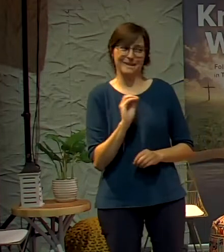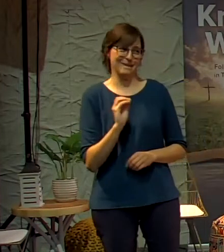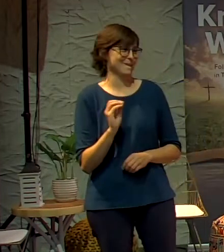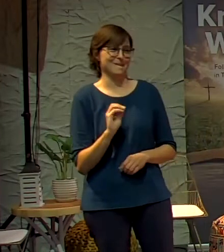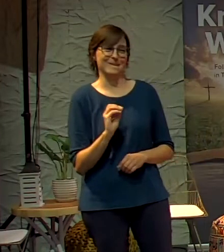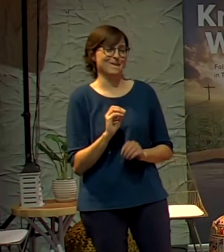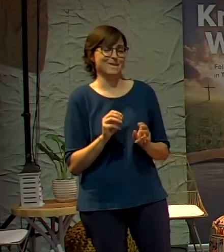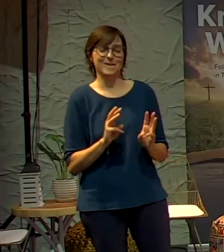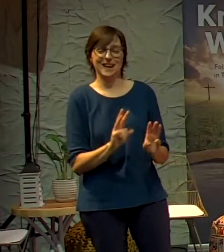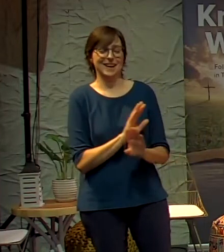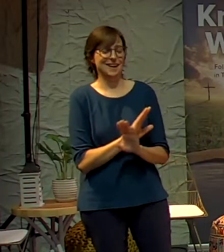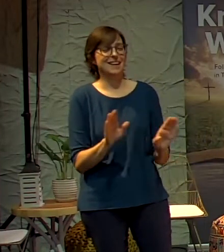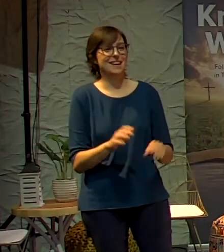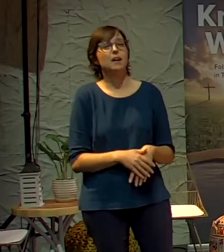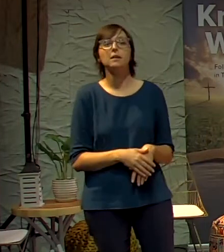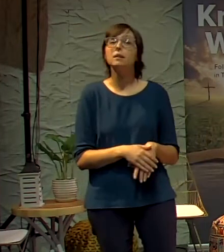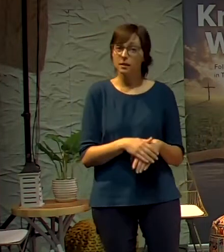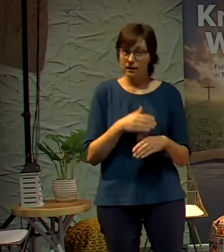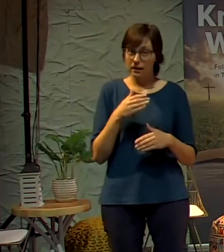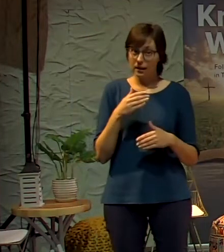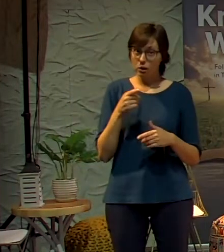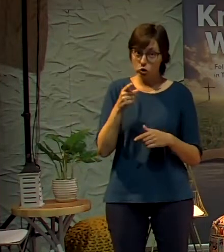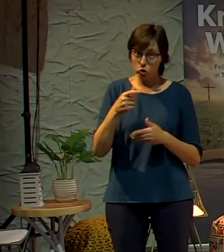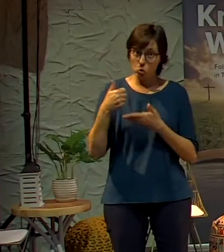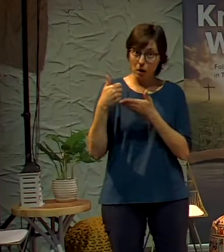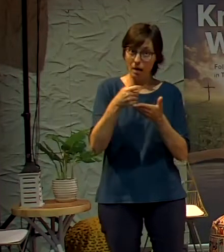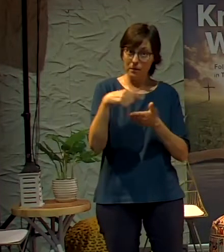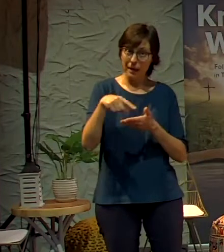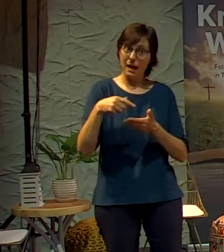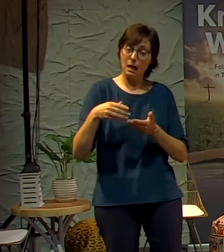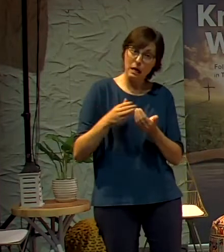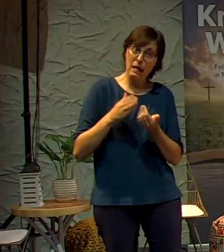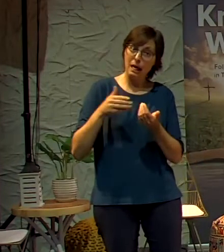No way. Did you make the process easy for them?